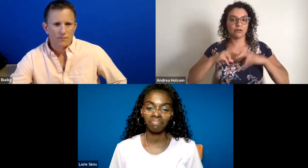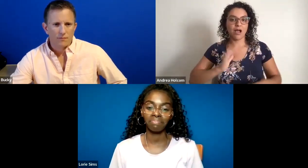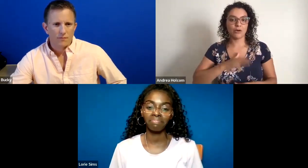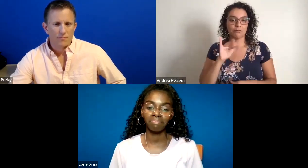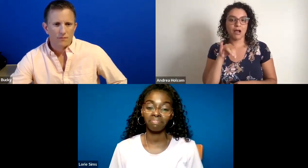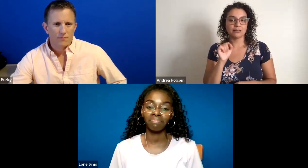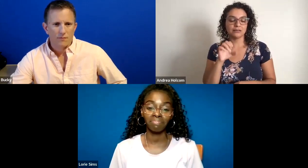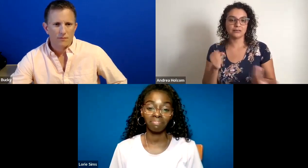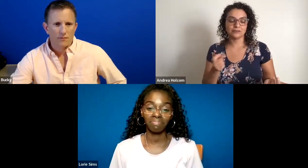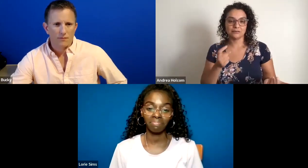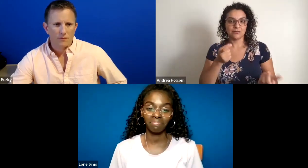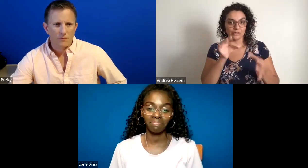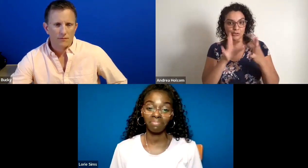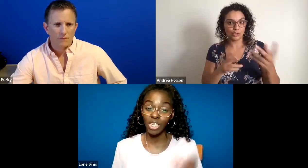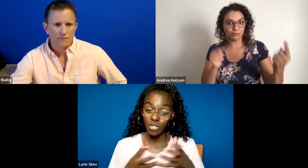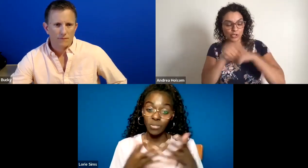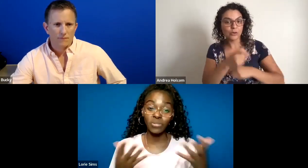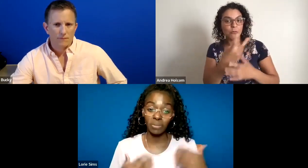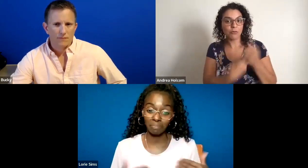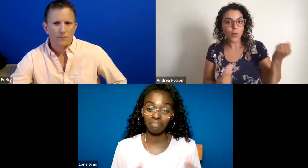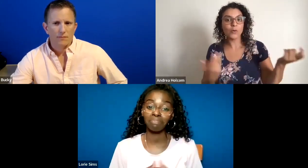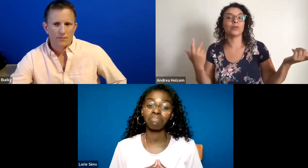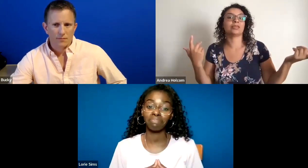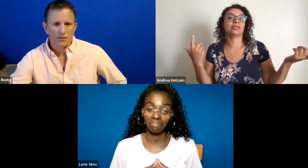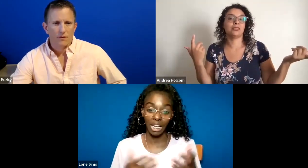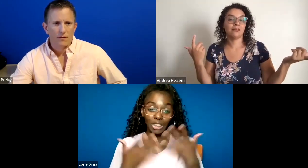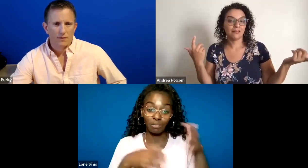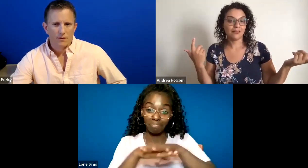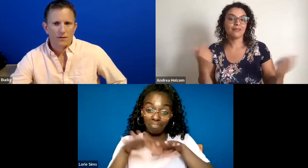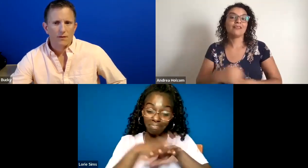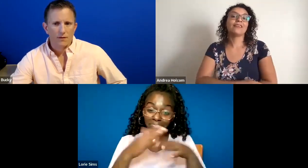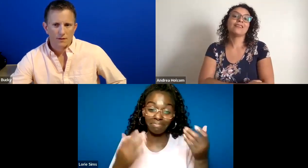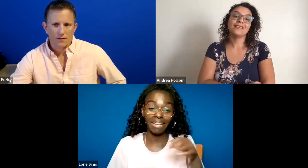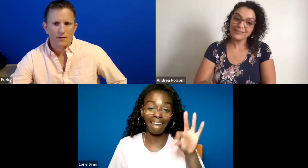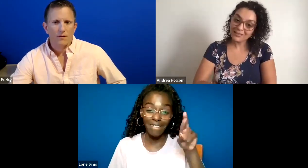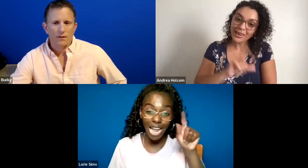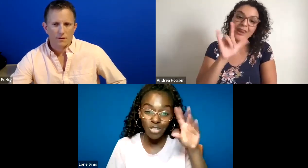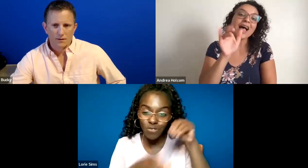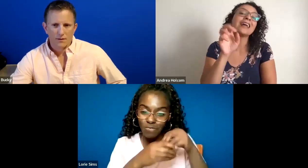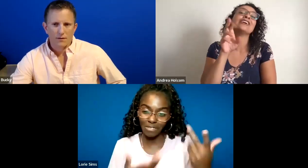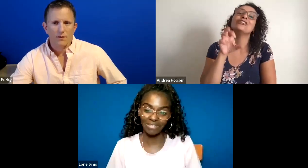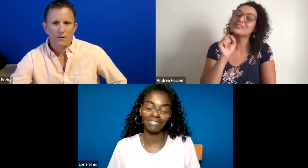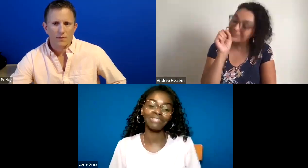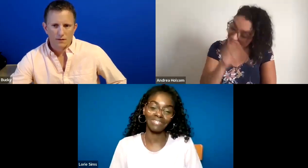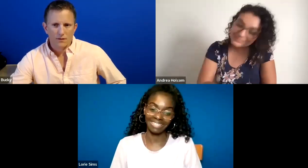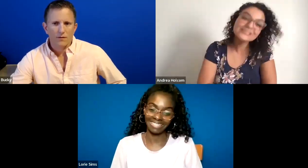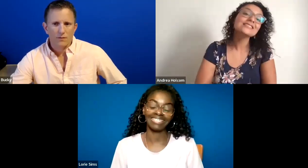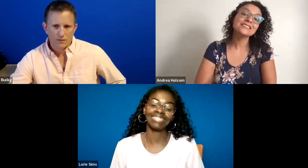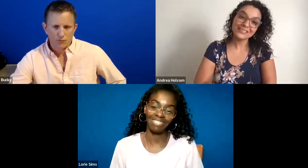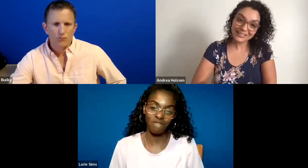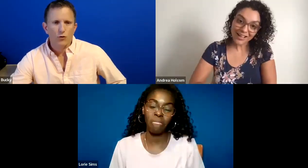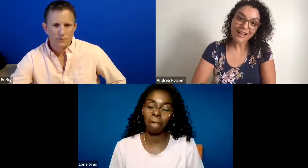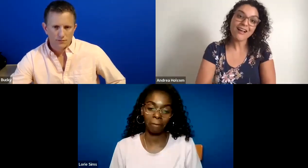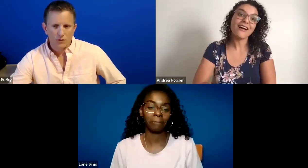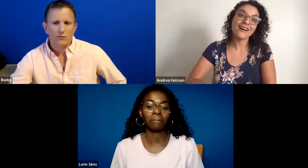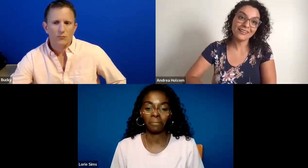who is responsible to look at these biases. Is it the interpreters? Is it the interpreting agency? Or is it both? There's so many layers